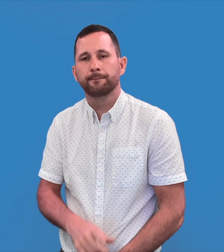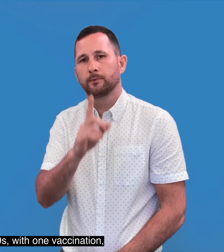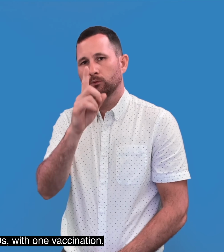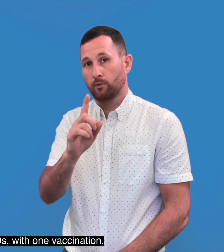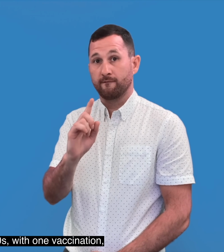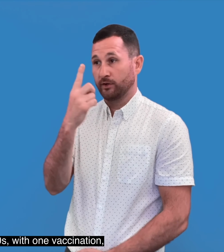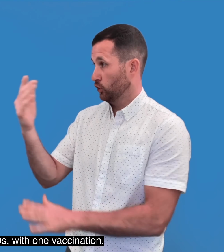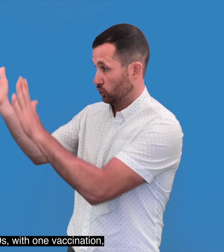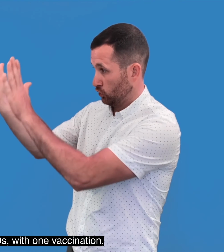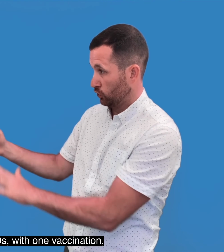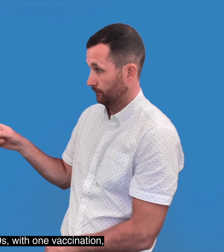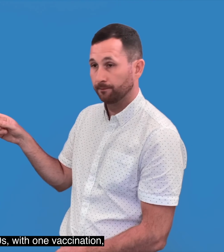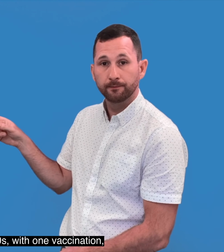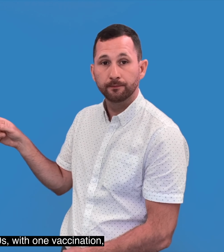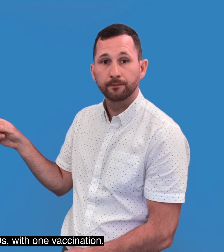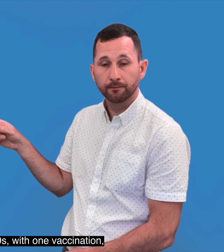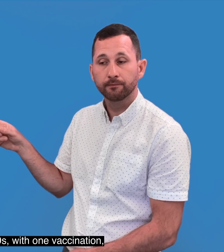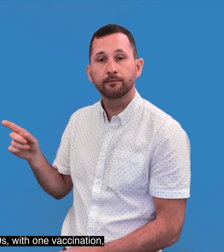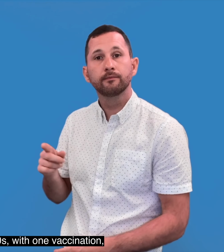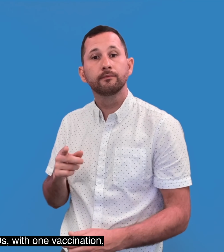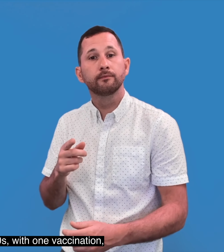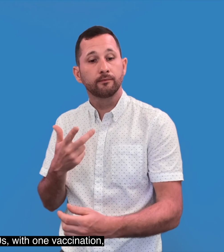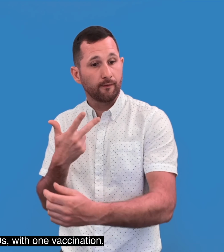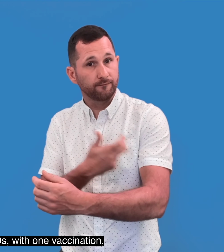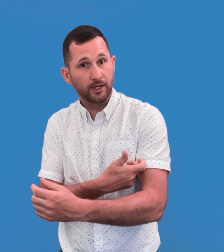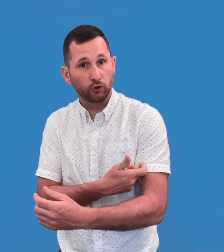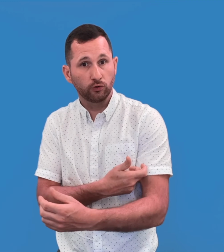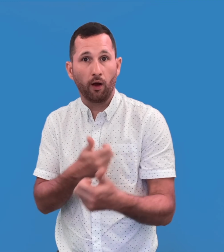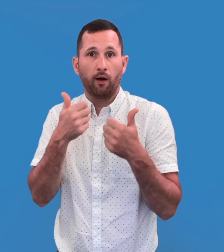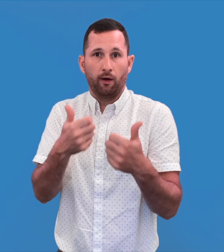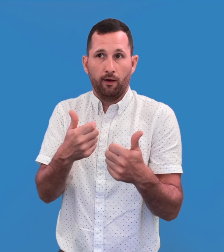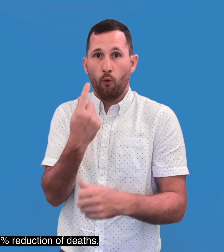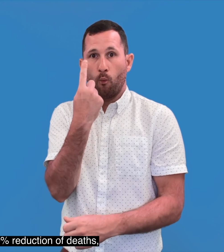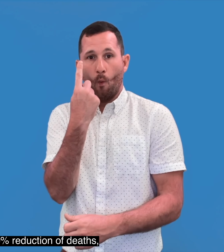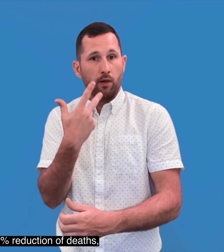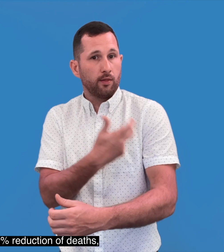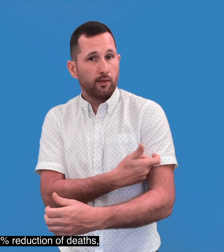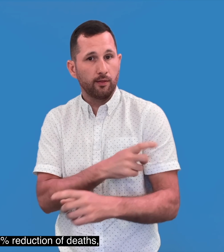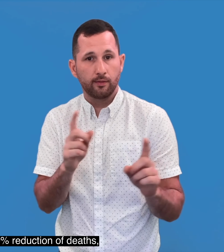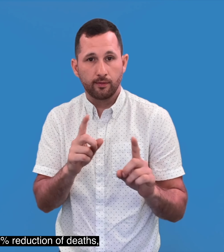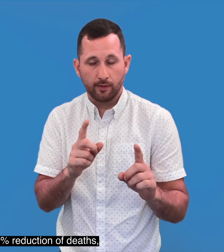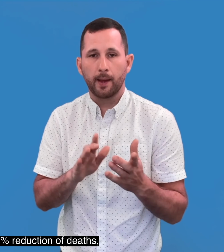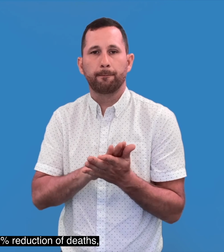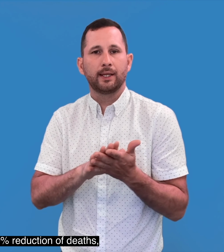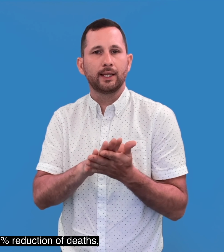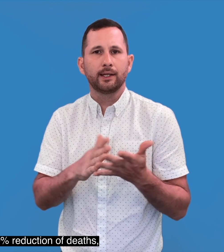So, the over 50s, with 1 vaccination, more than 80% reduction